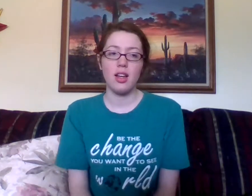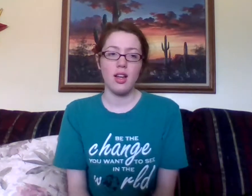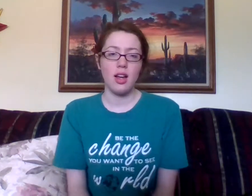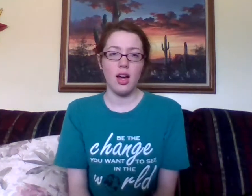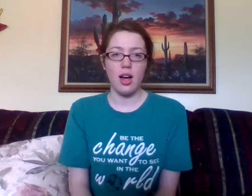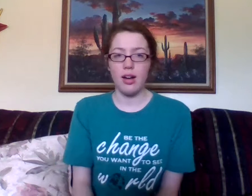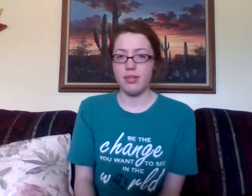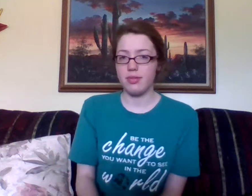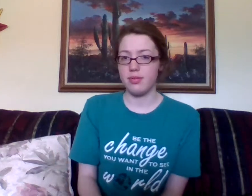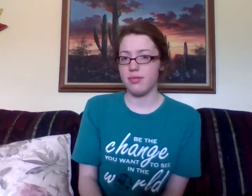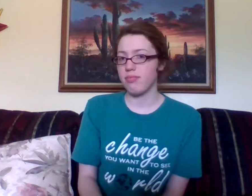of